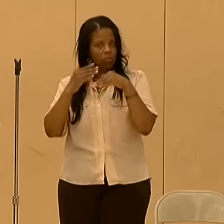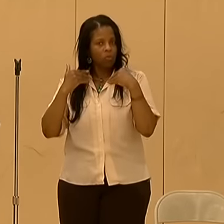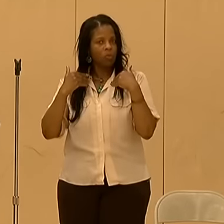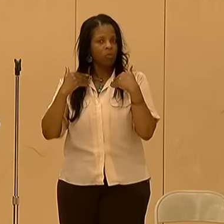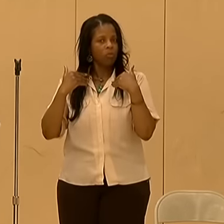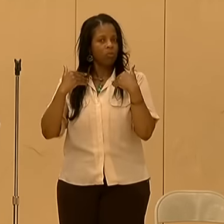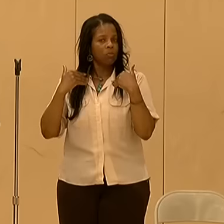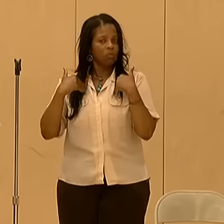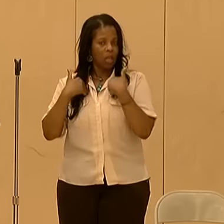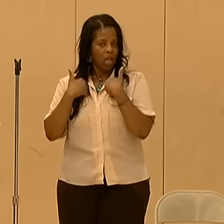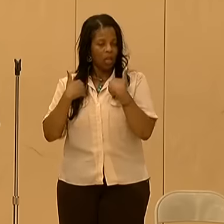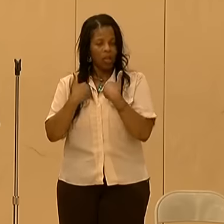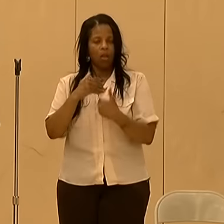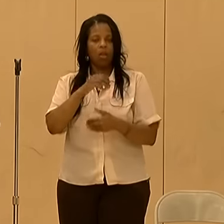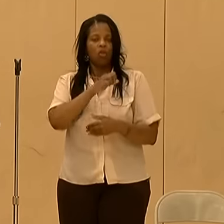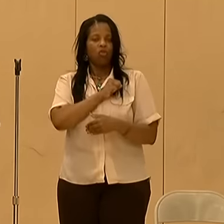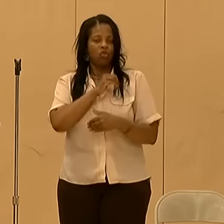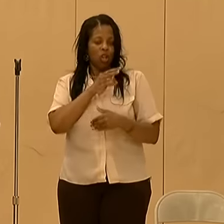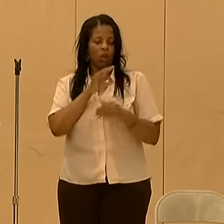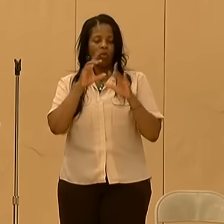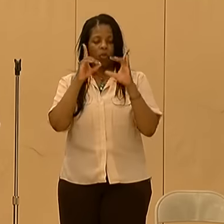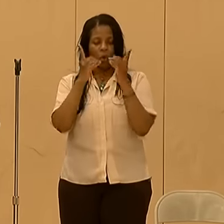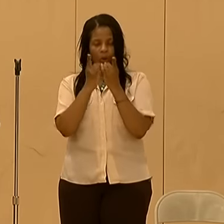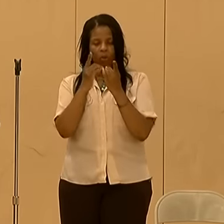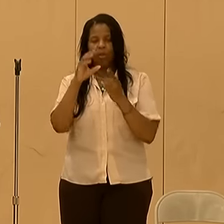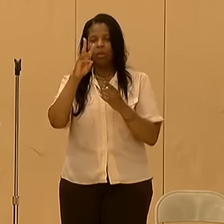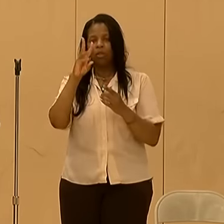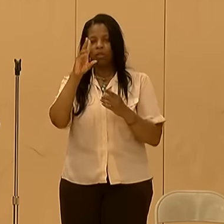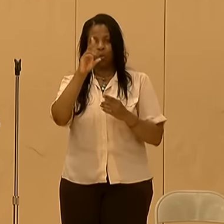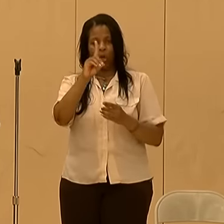The Kern County Sheriff's Department's phone number is